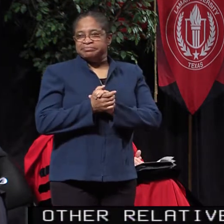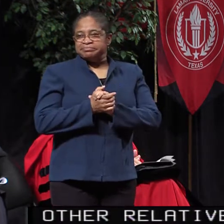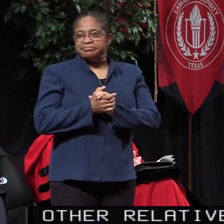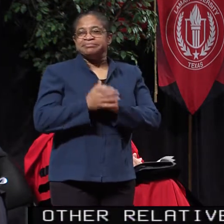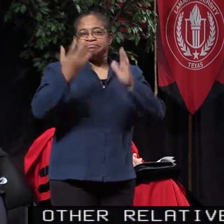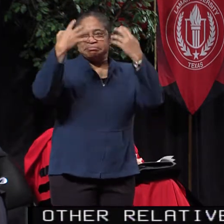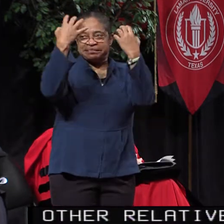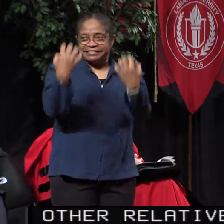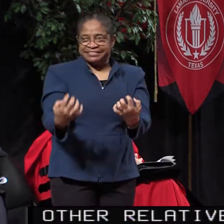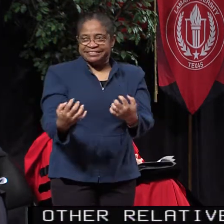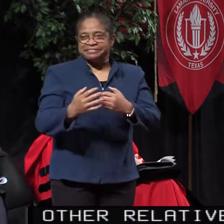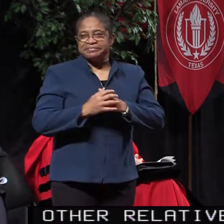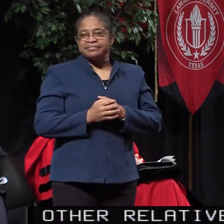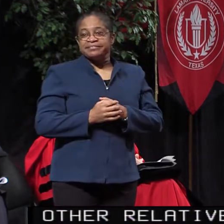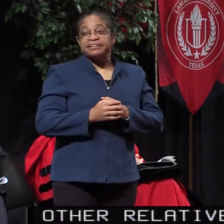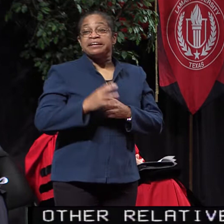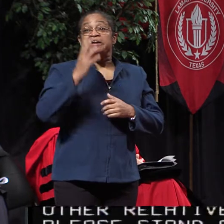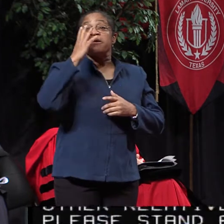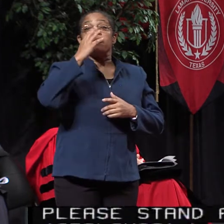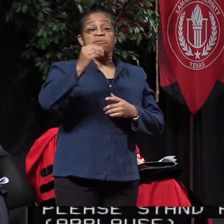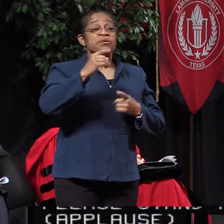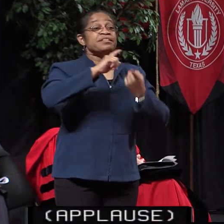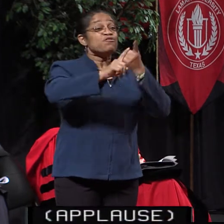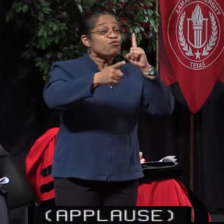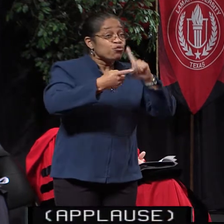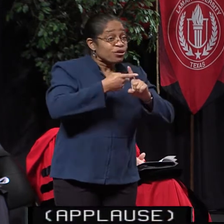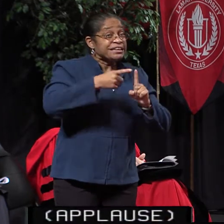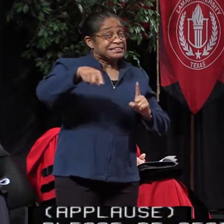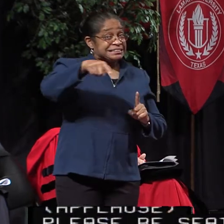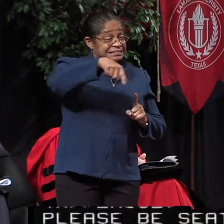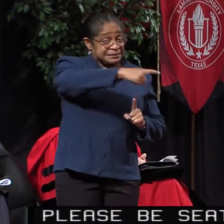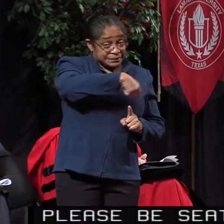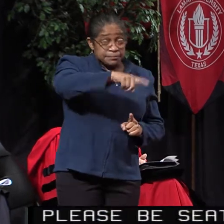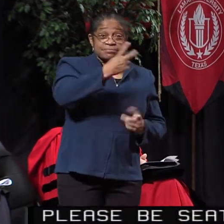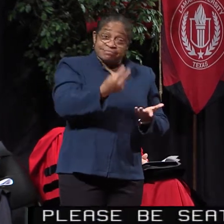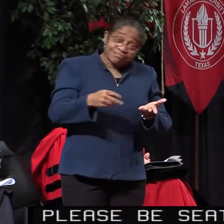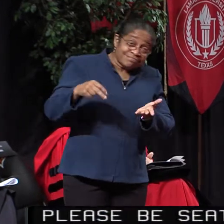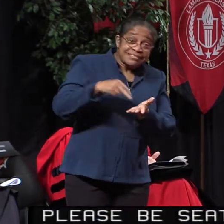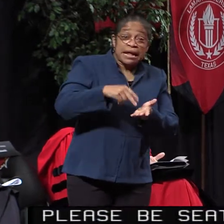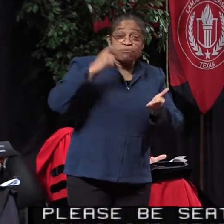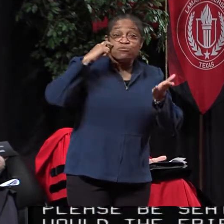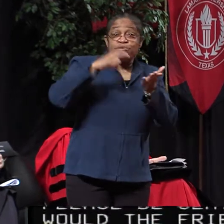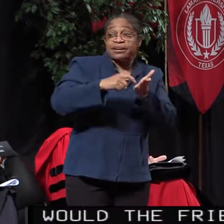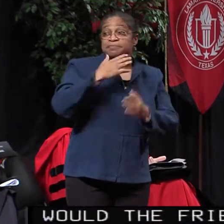Please be seated. Would the friends of our graduates please stand and be recognized?